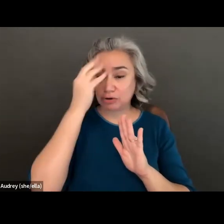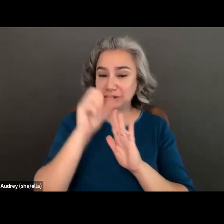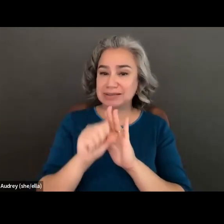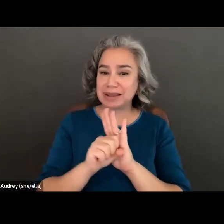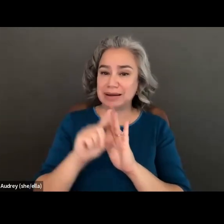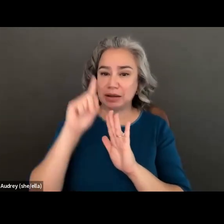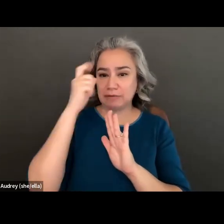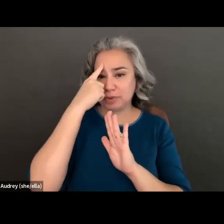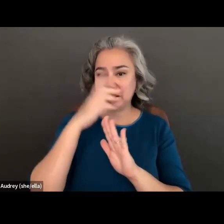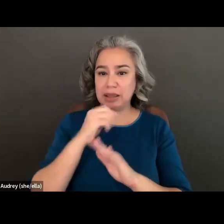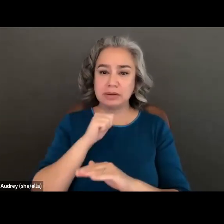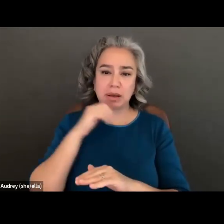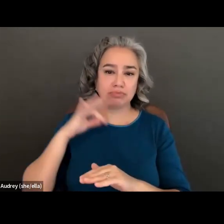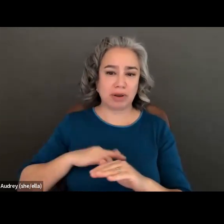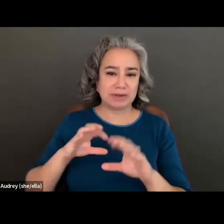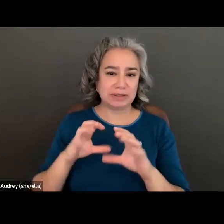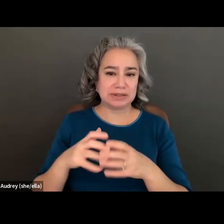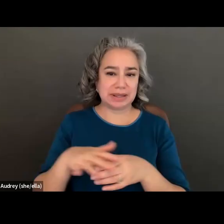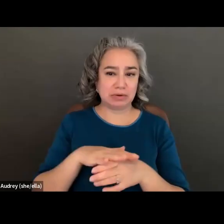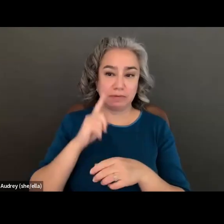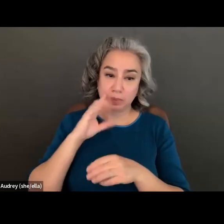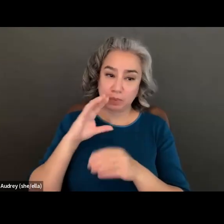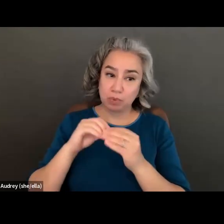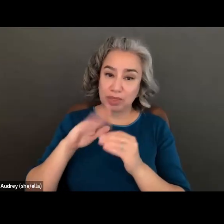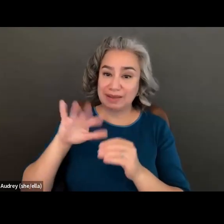nonprofit sector over 5 decades.